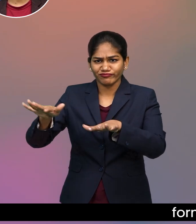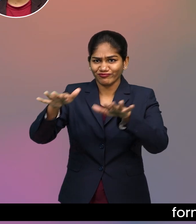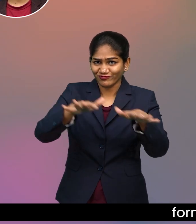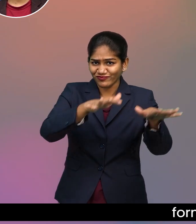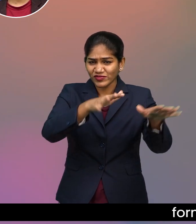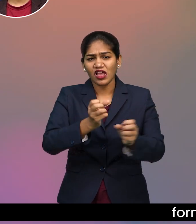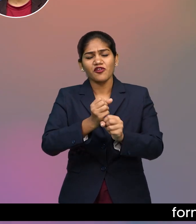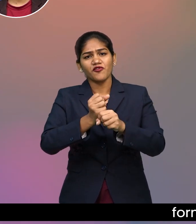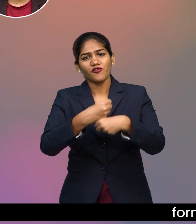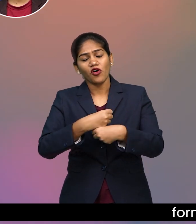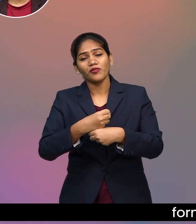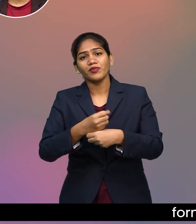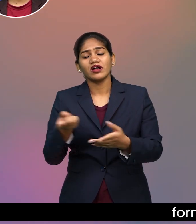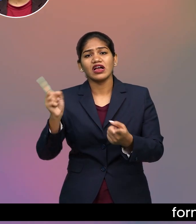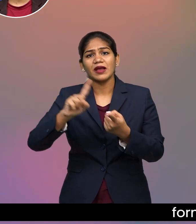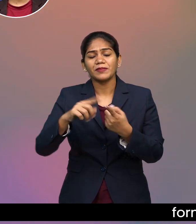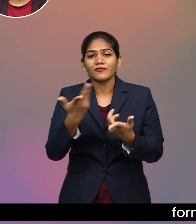etc.